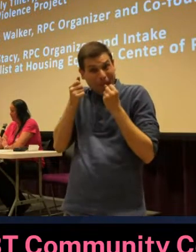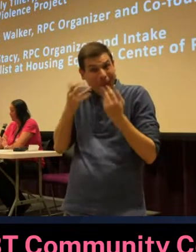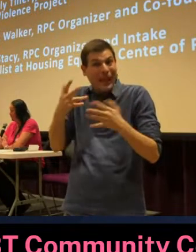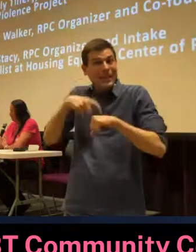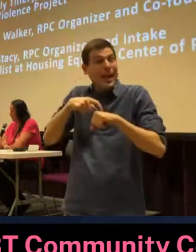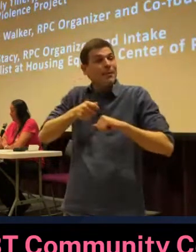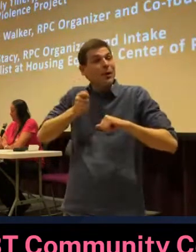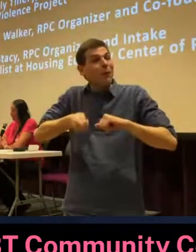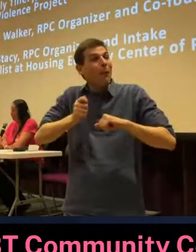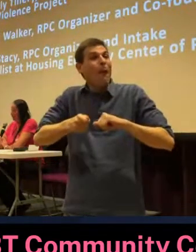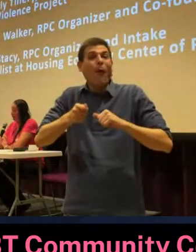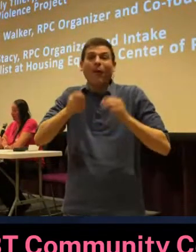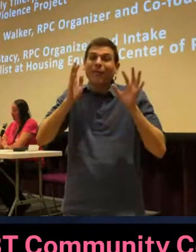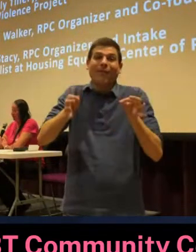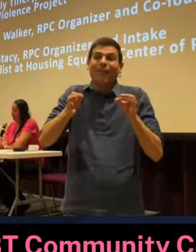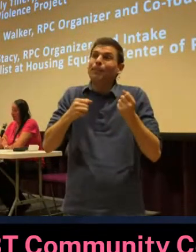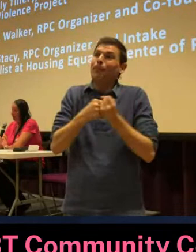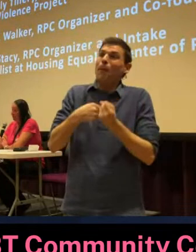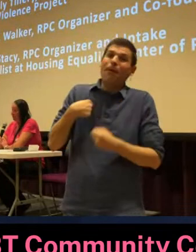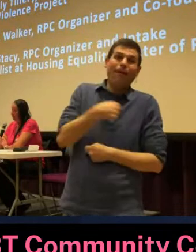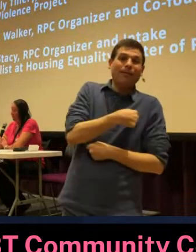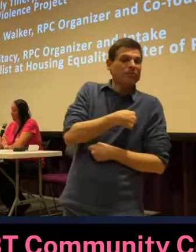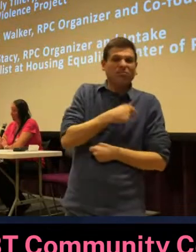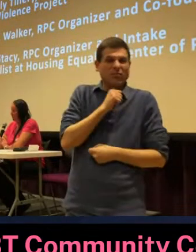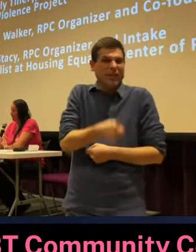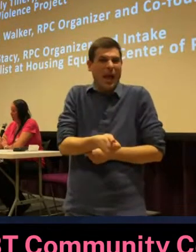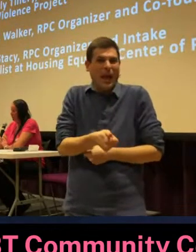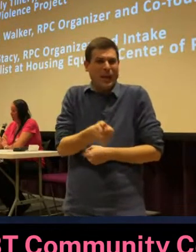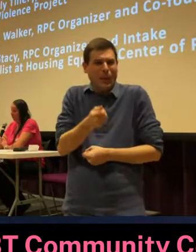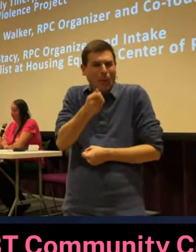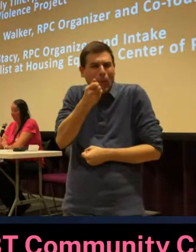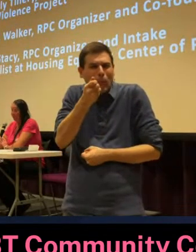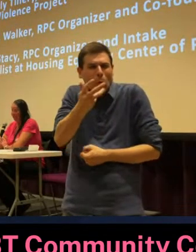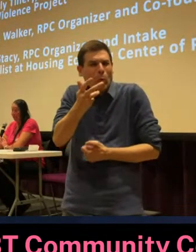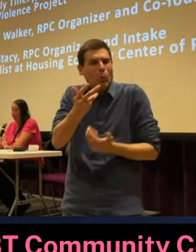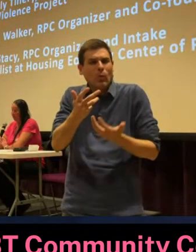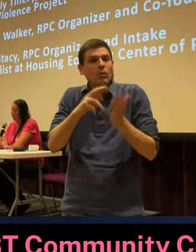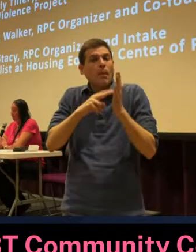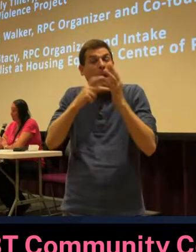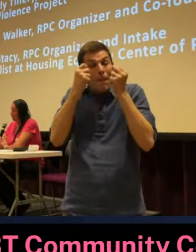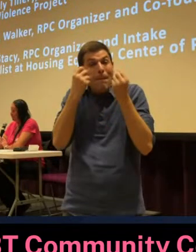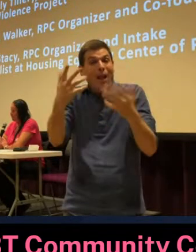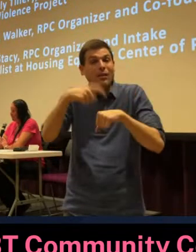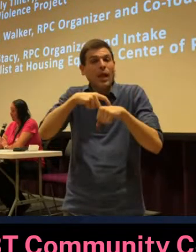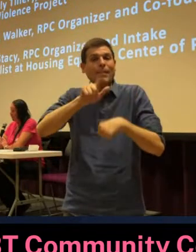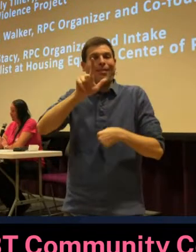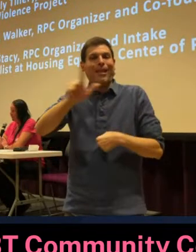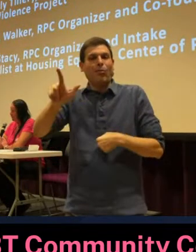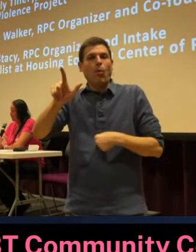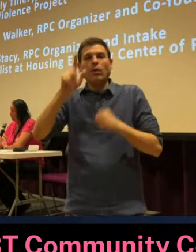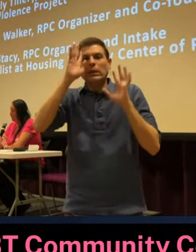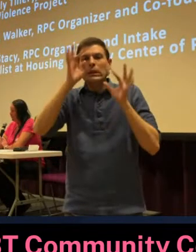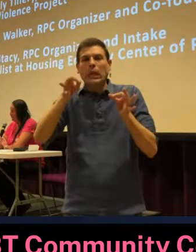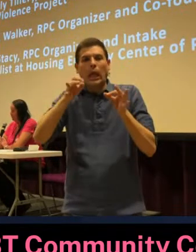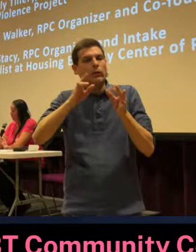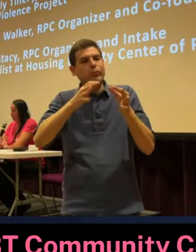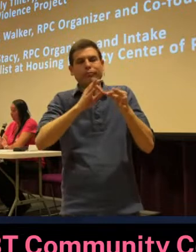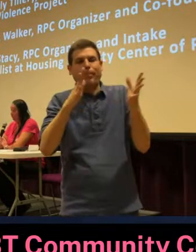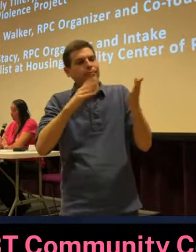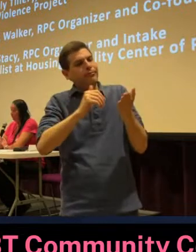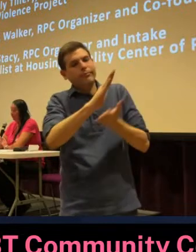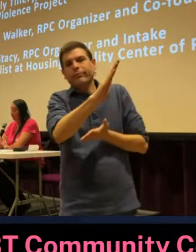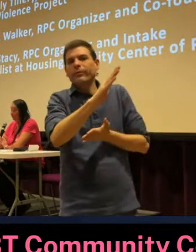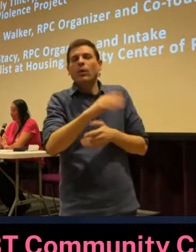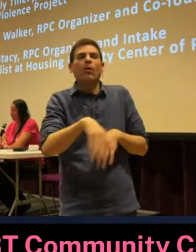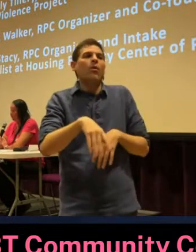out of houses on a regular basis. So if we get a landlord that throws us out or that wants to terminate our lease